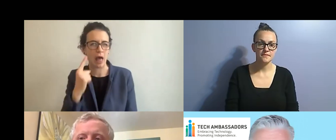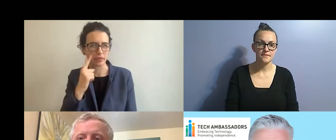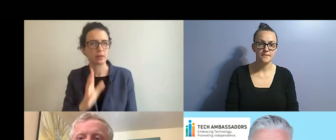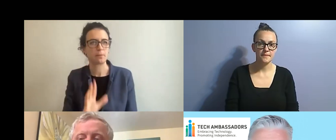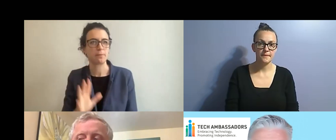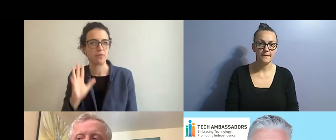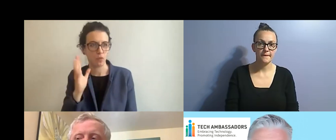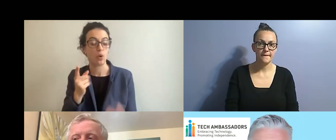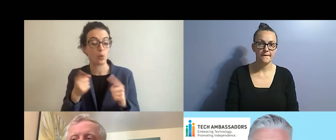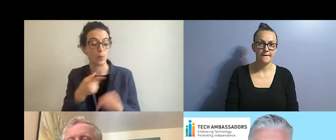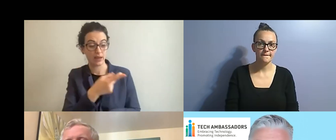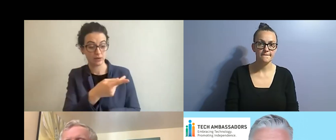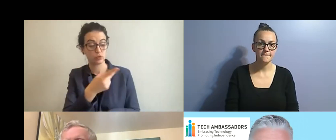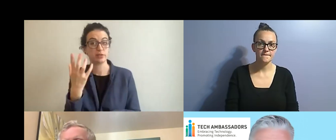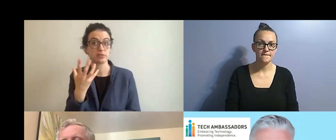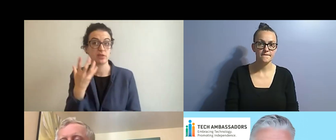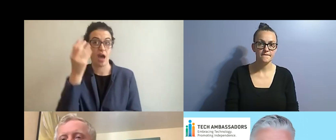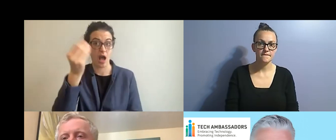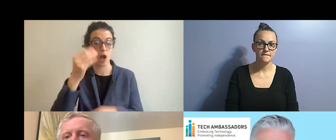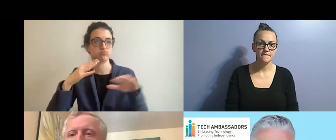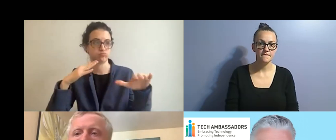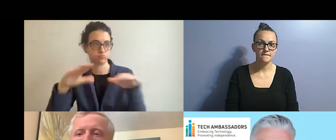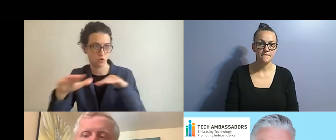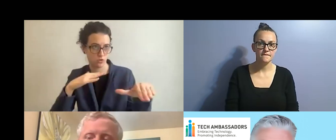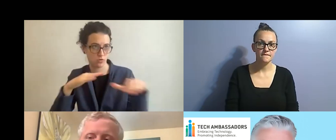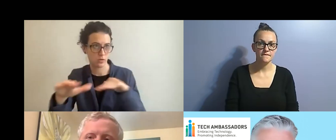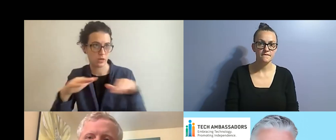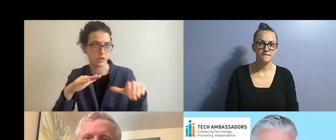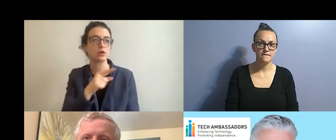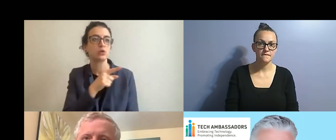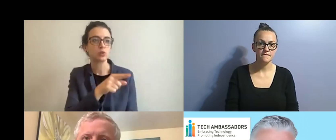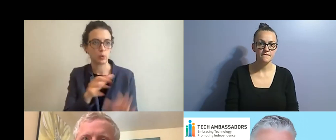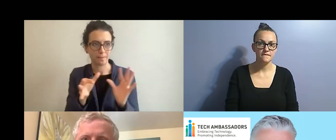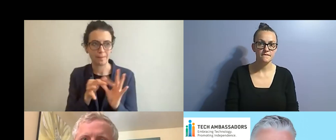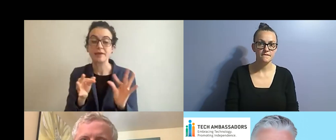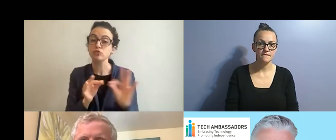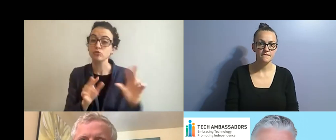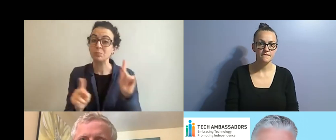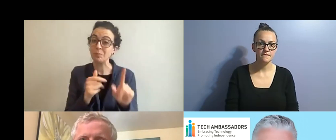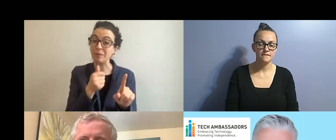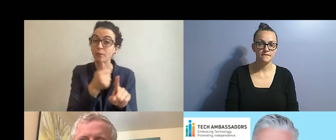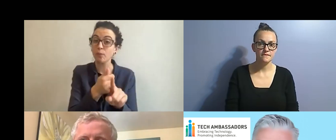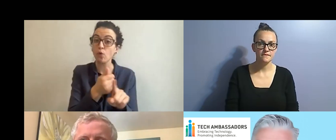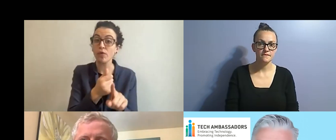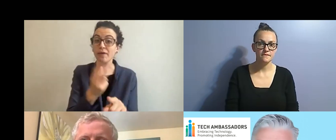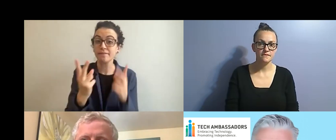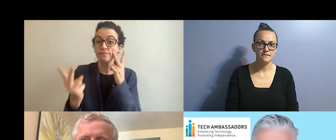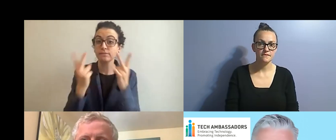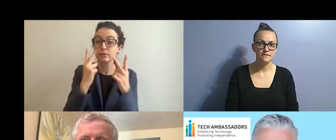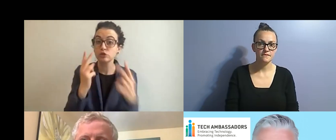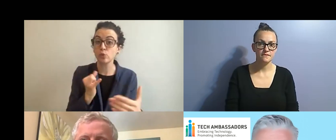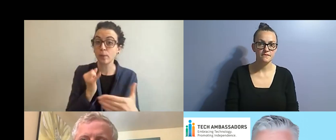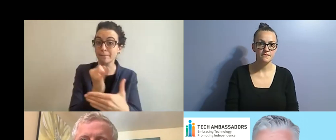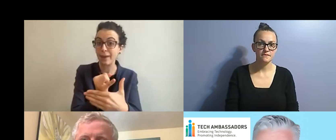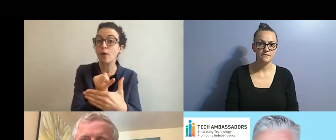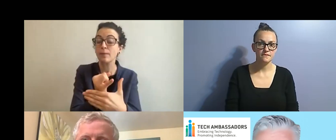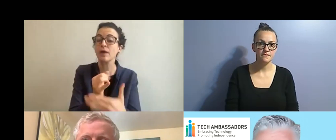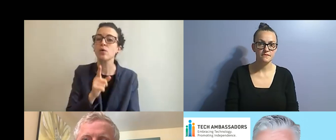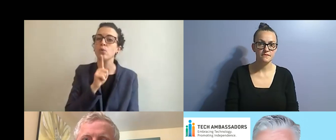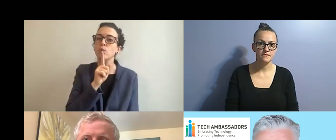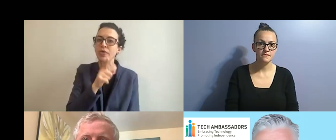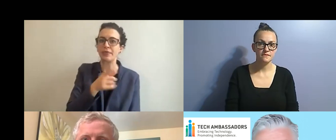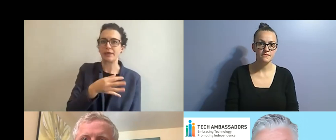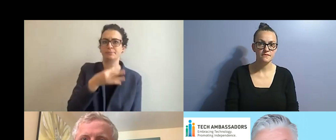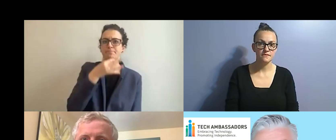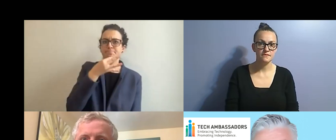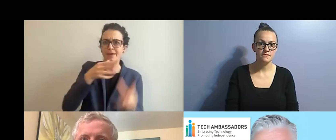was, you know, a lot of people with visual impairments are pretty adept at hearing the